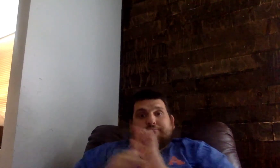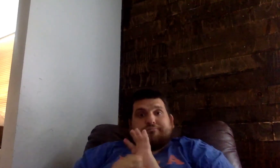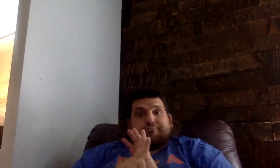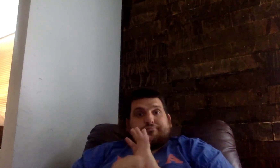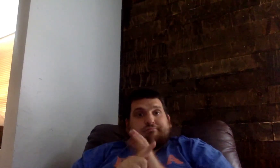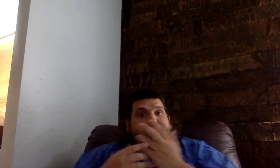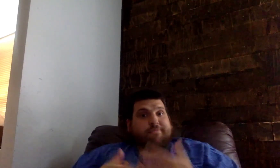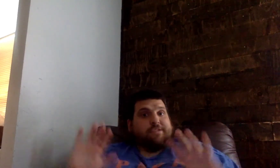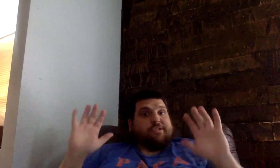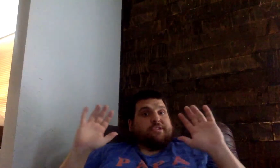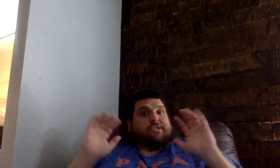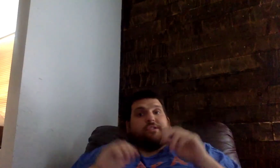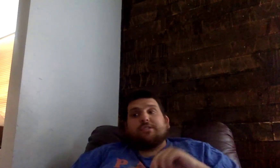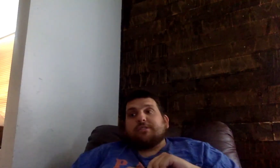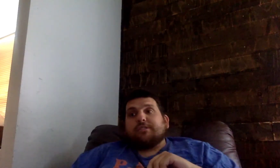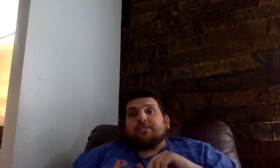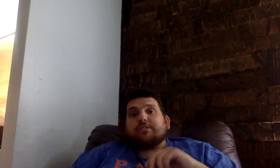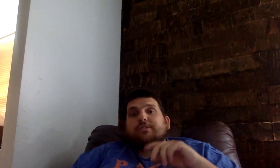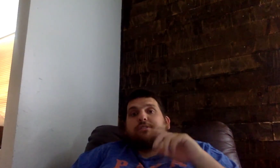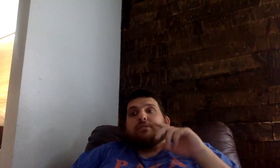So my alarm is done.